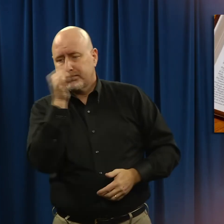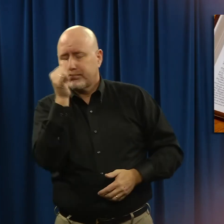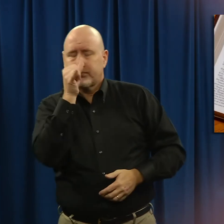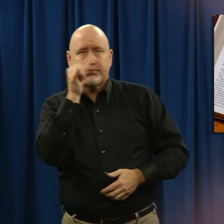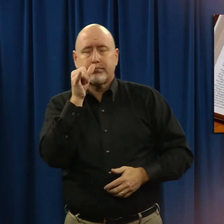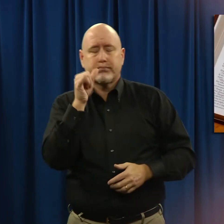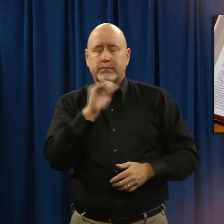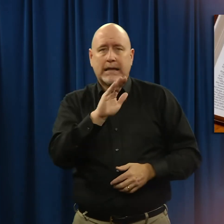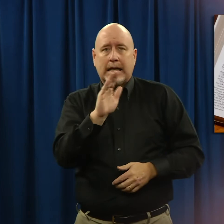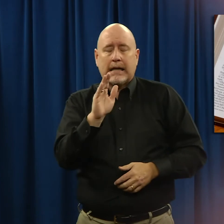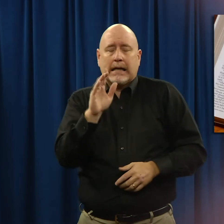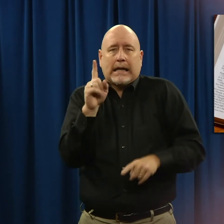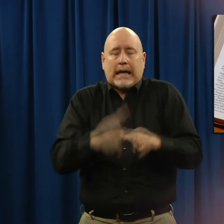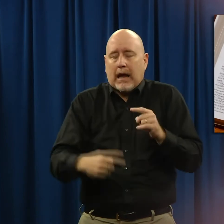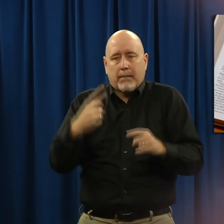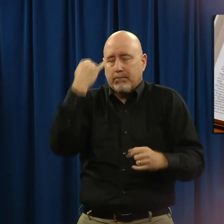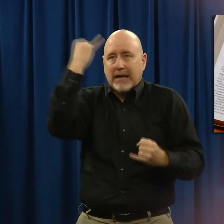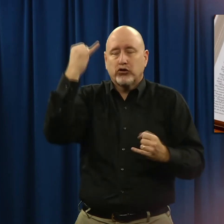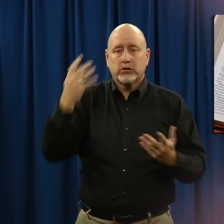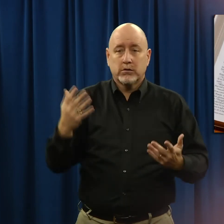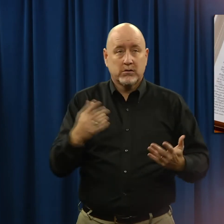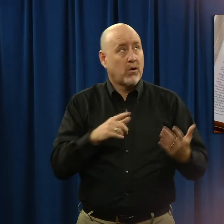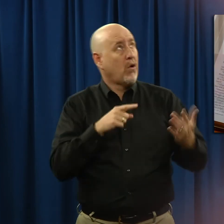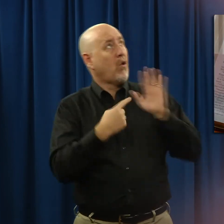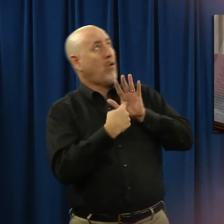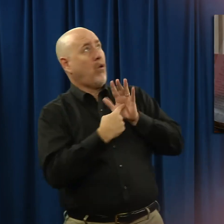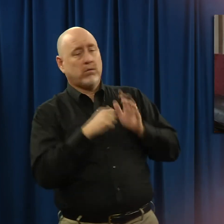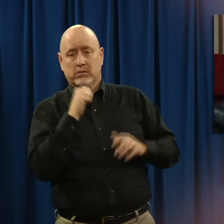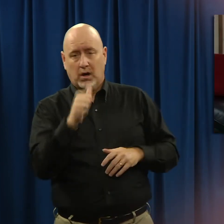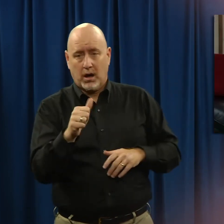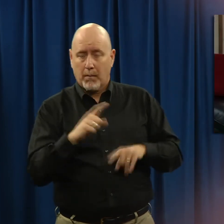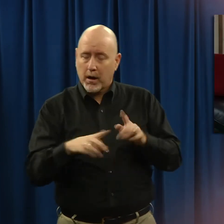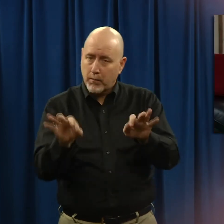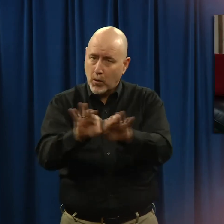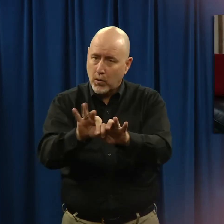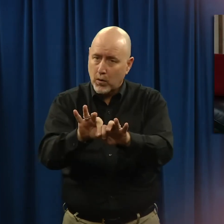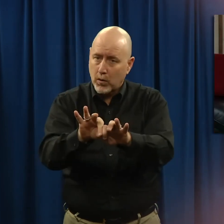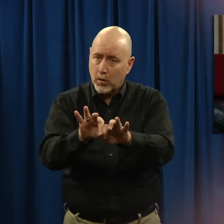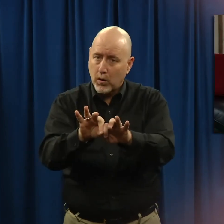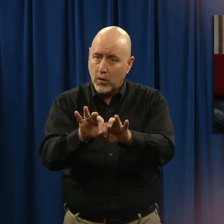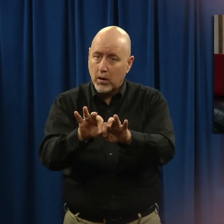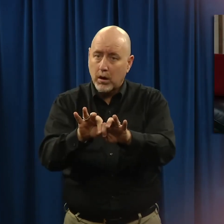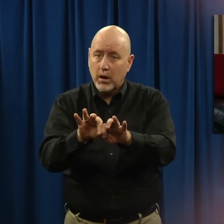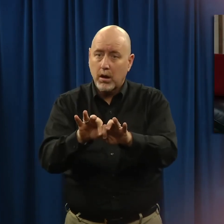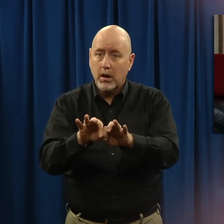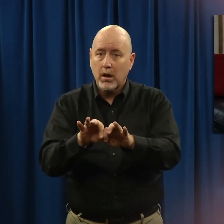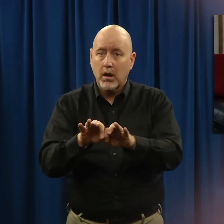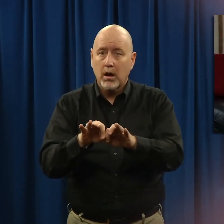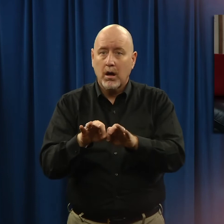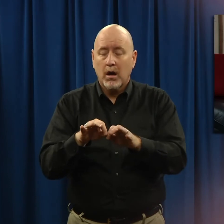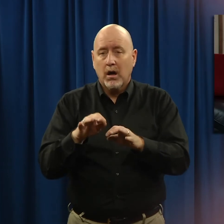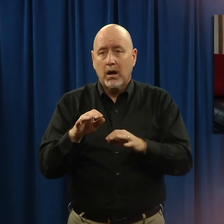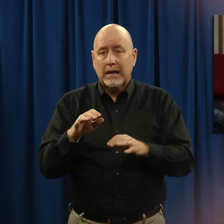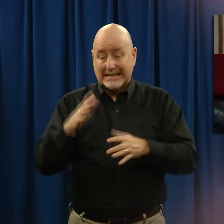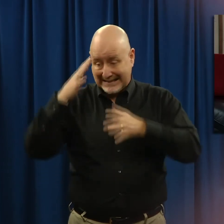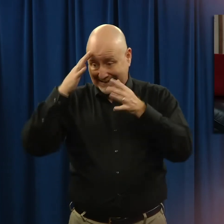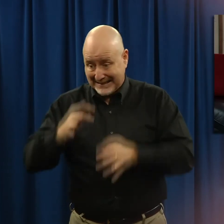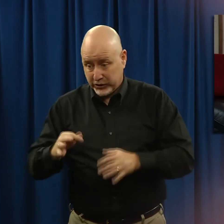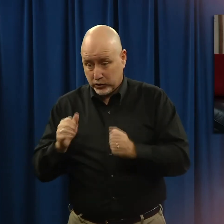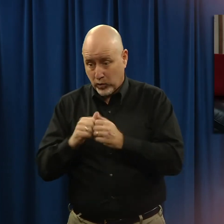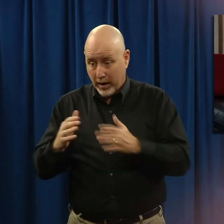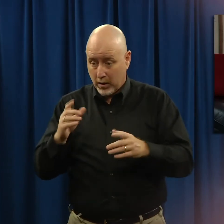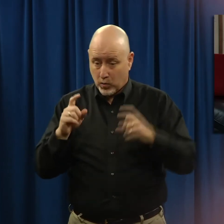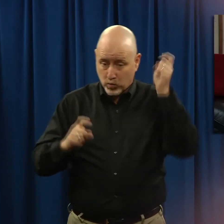could ever imagine or deserve. But it's also important to remember that misguided decisions cause us to